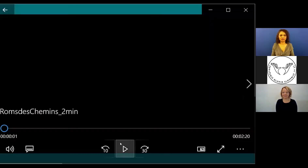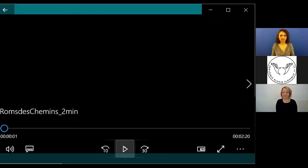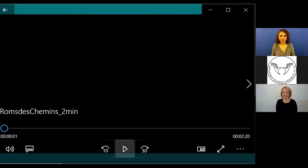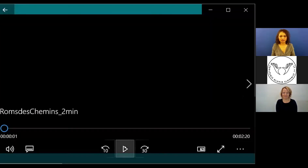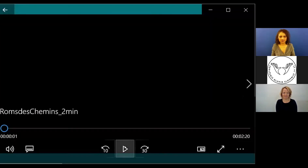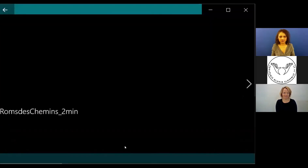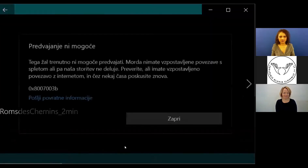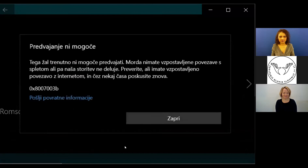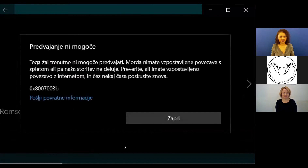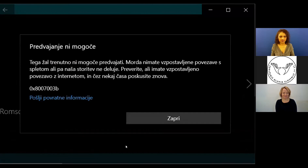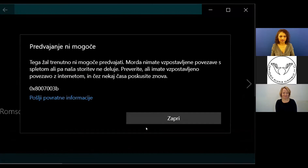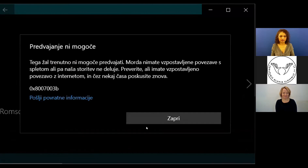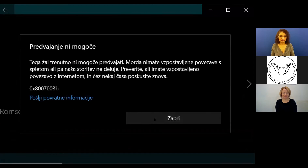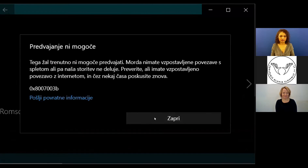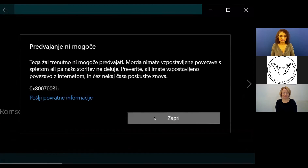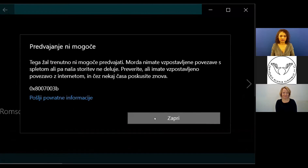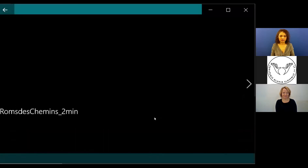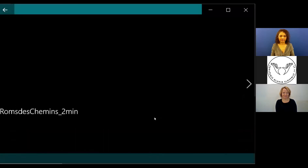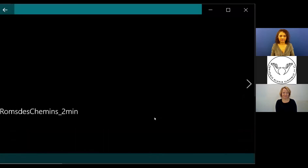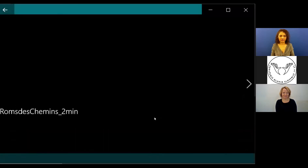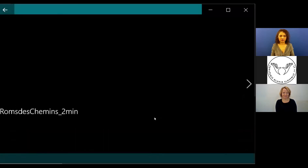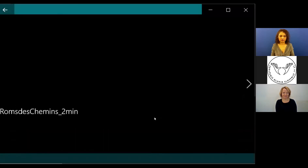Can we show the video, please, dummy?